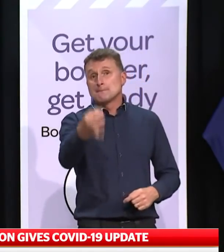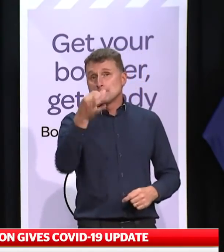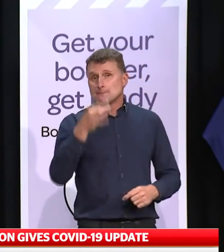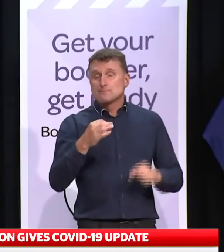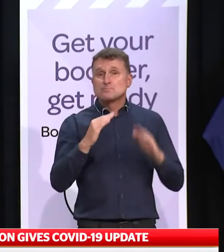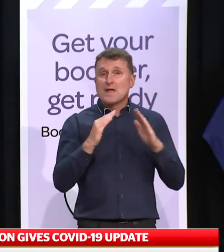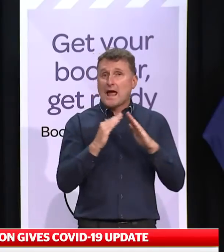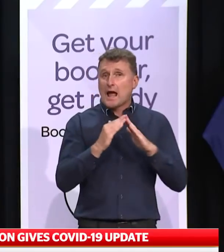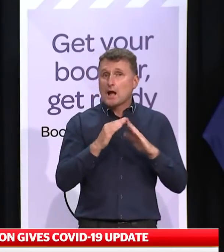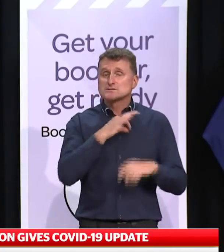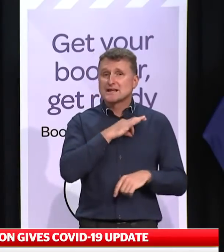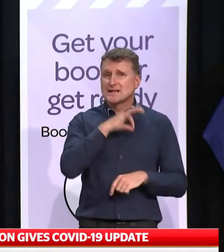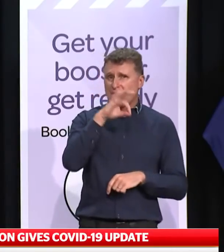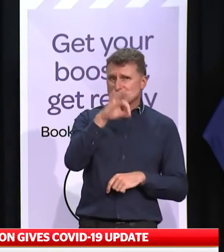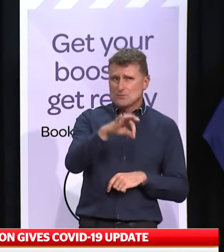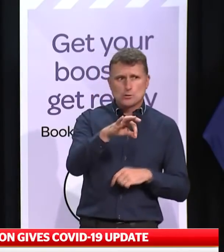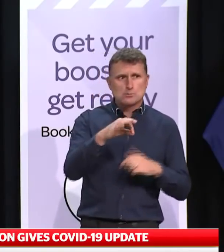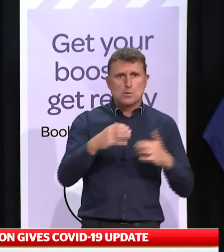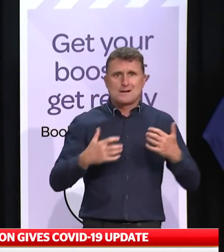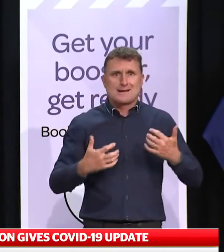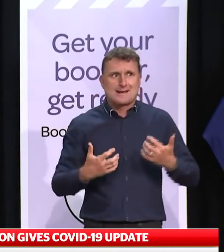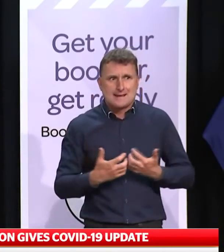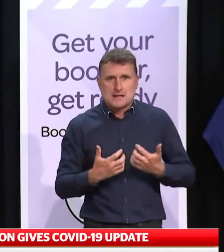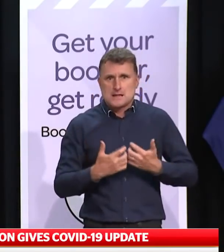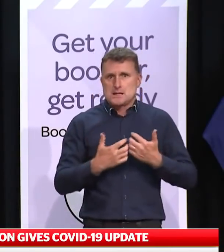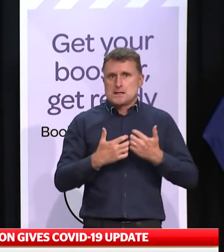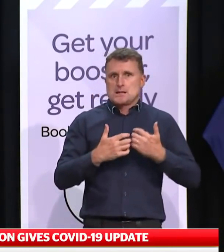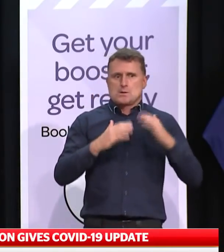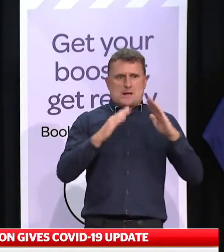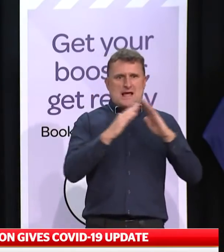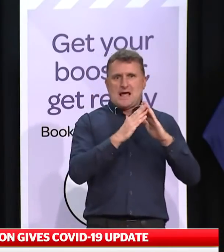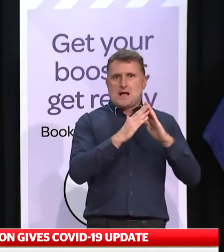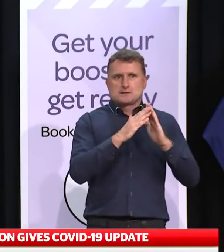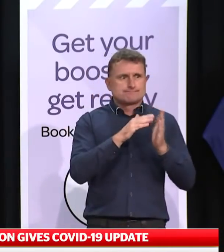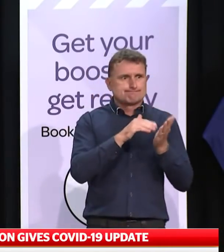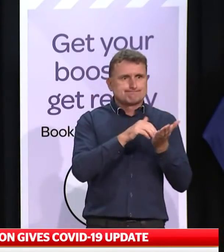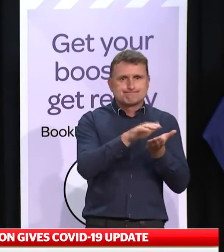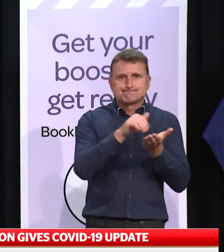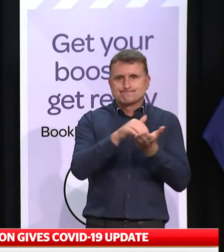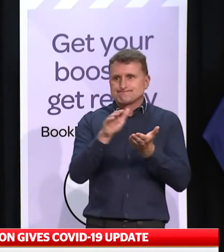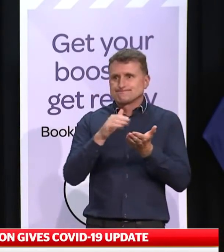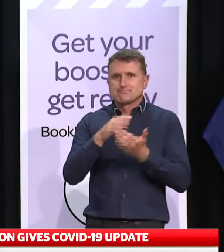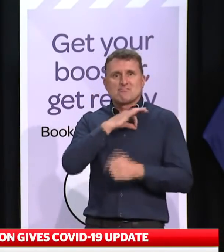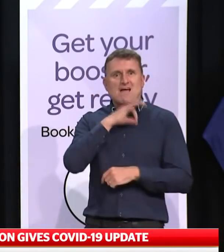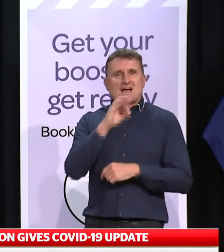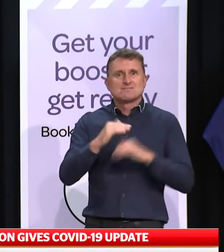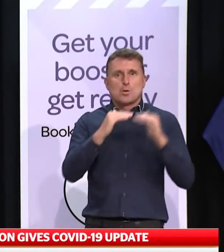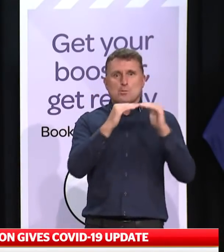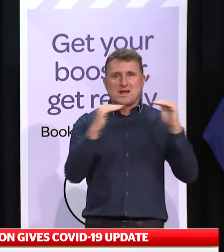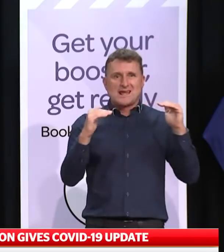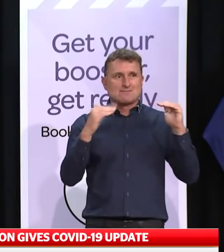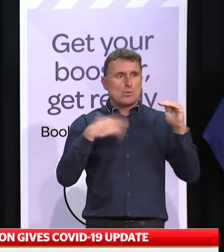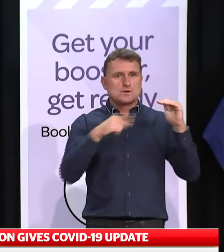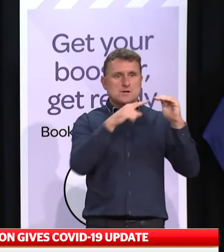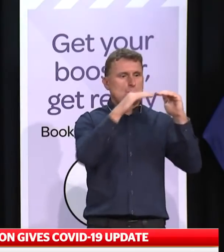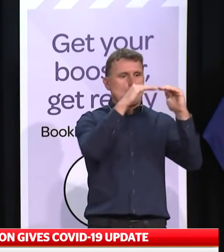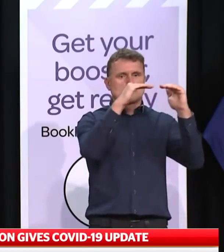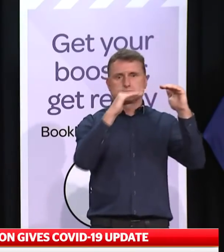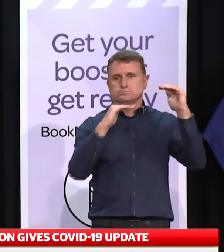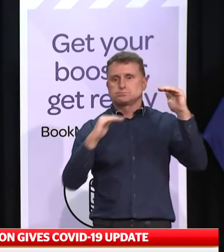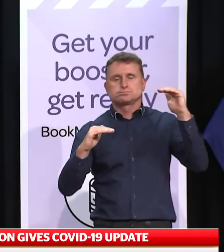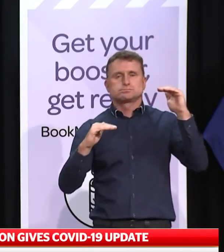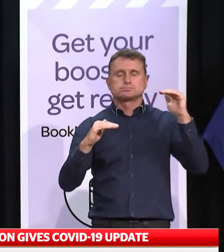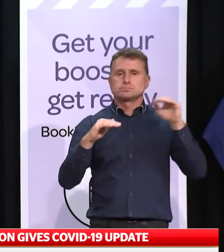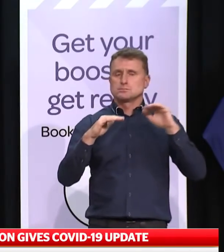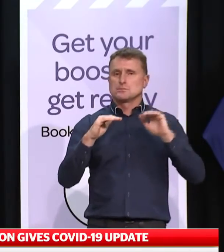how are you going to get to an affordable housing level, whatever that is, without a big drop in house prices. As I say,